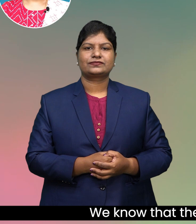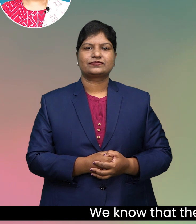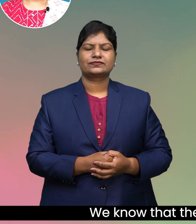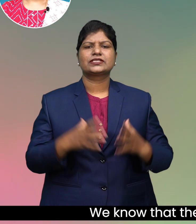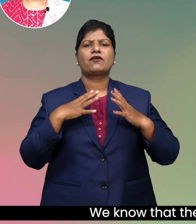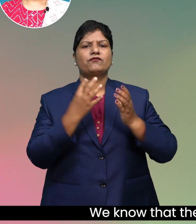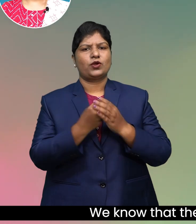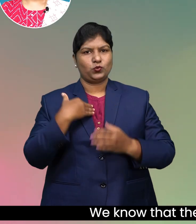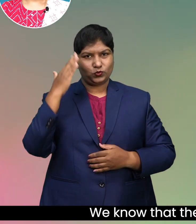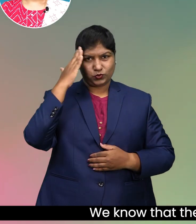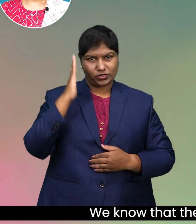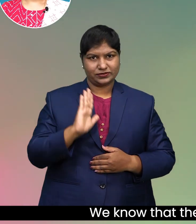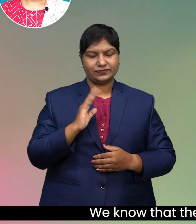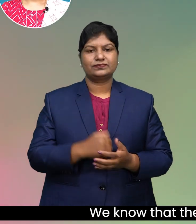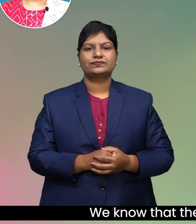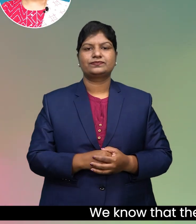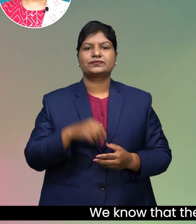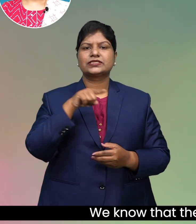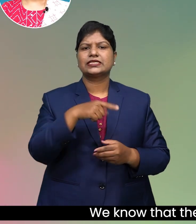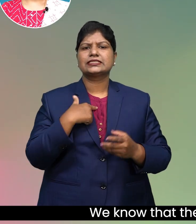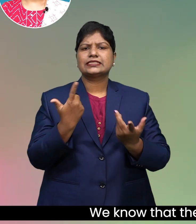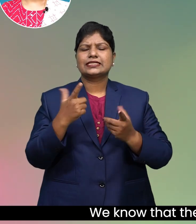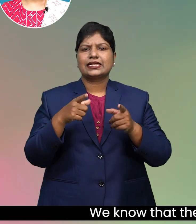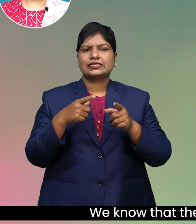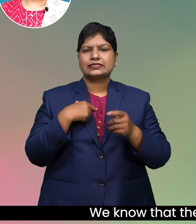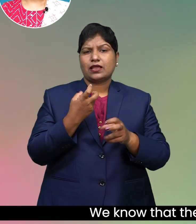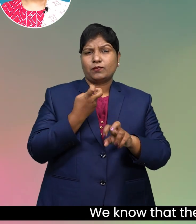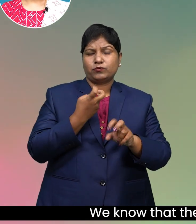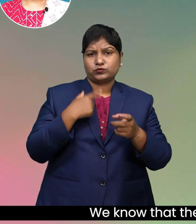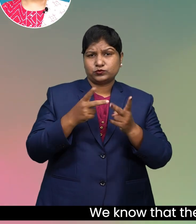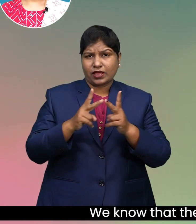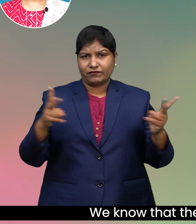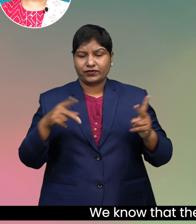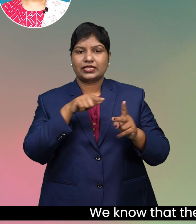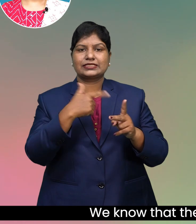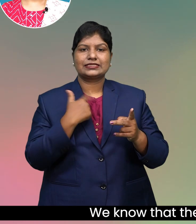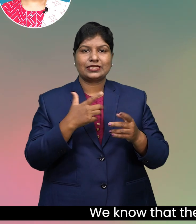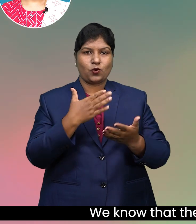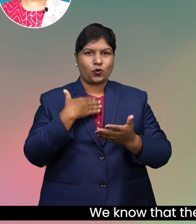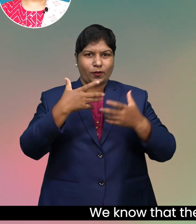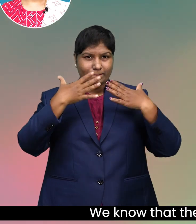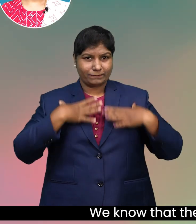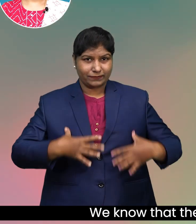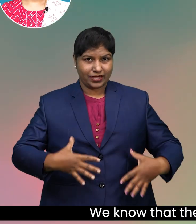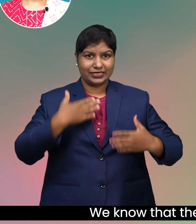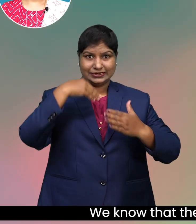We know that the complexity of organ systems